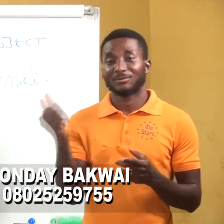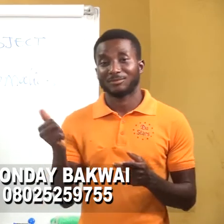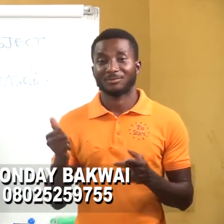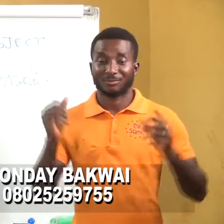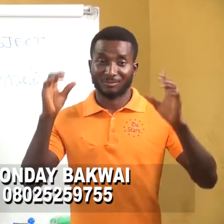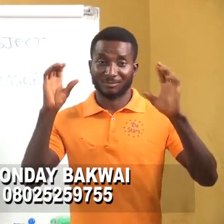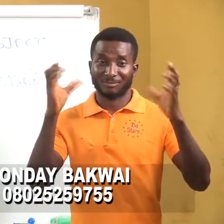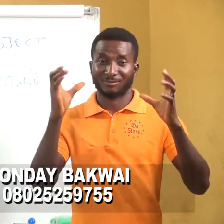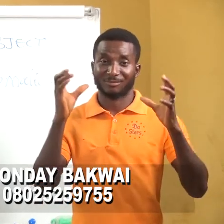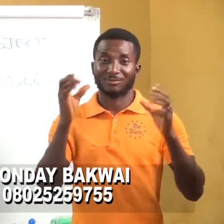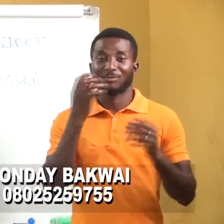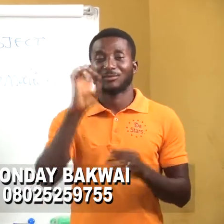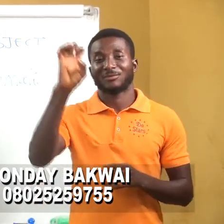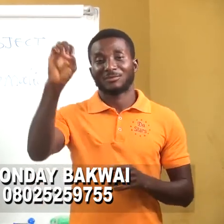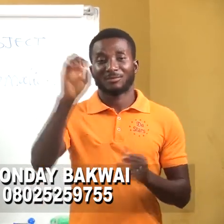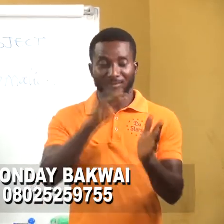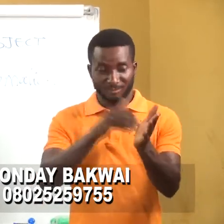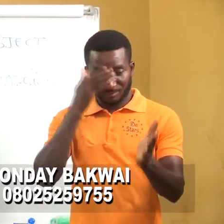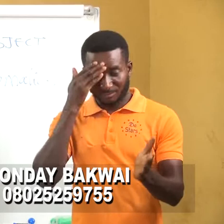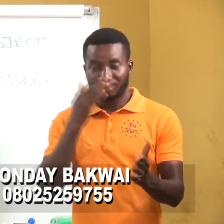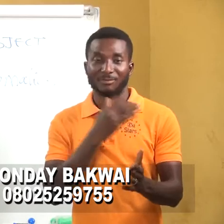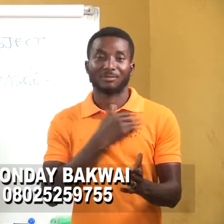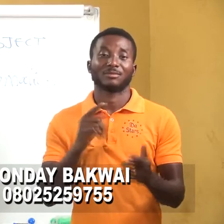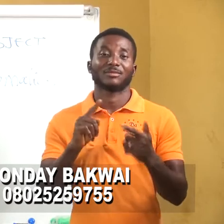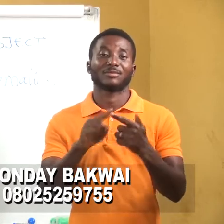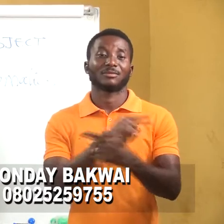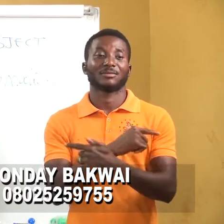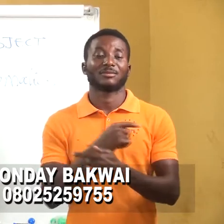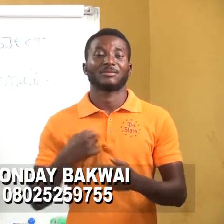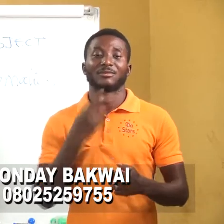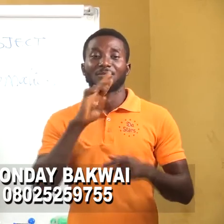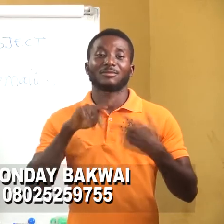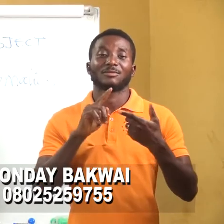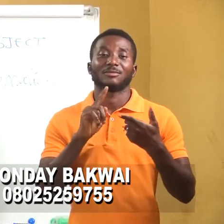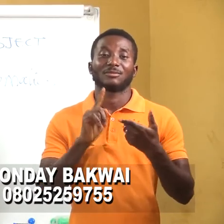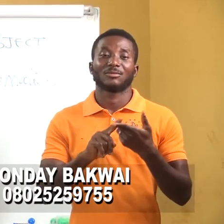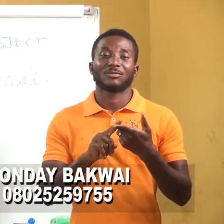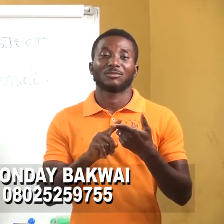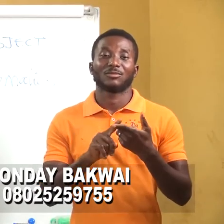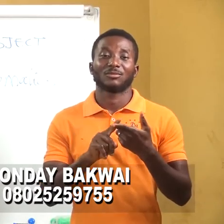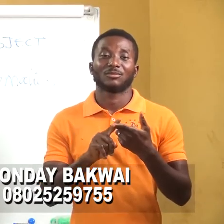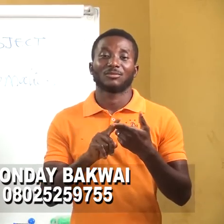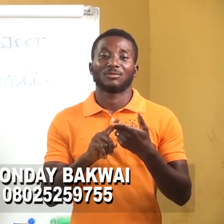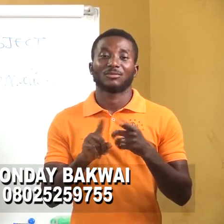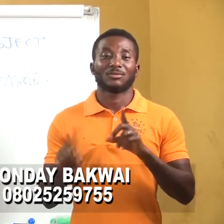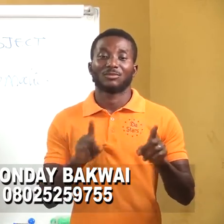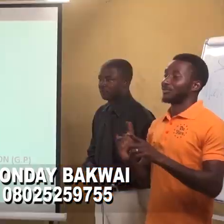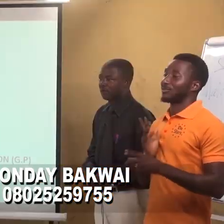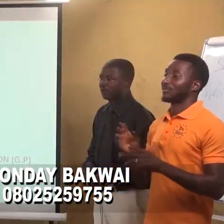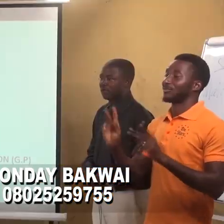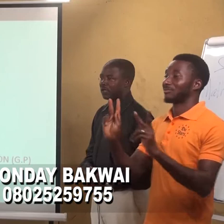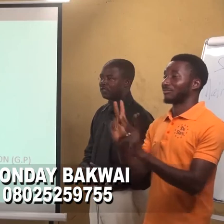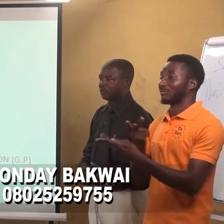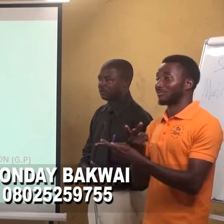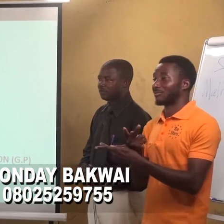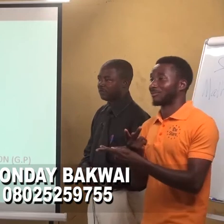in e-learning, and today we are going to be considering the next